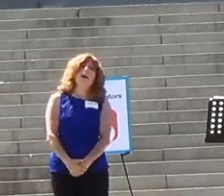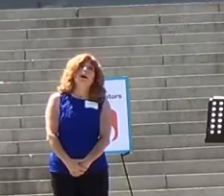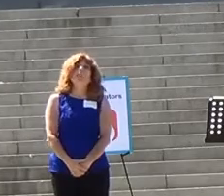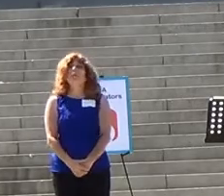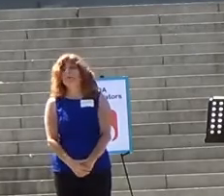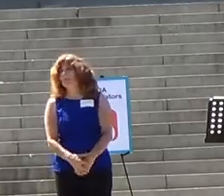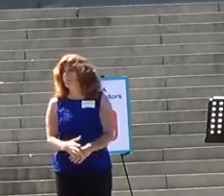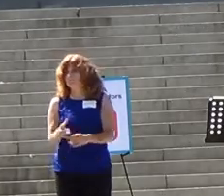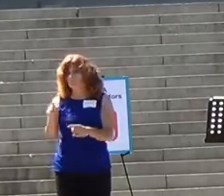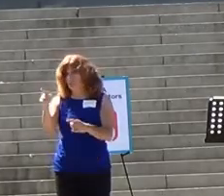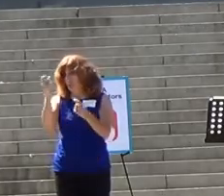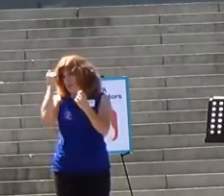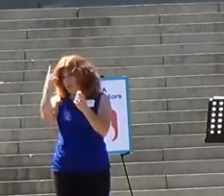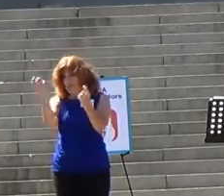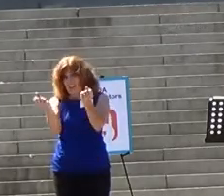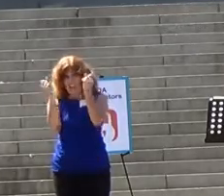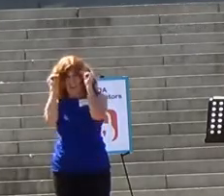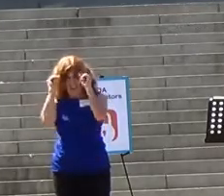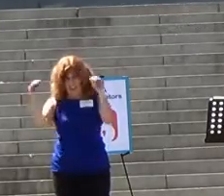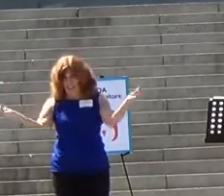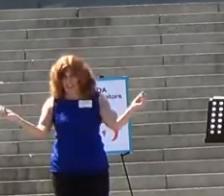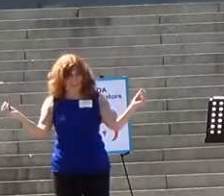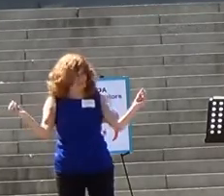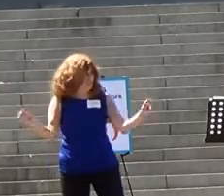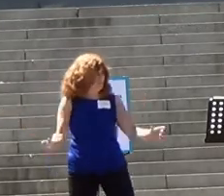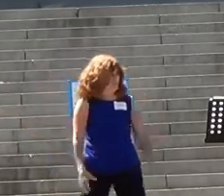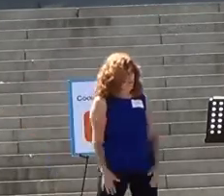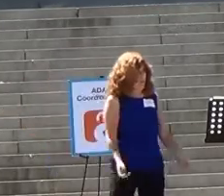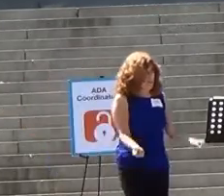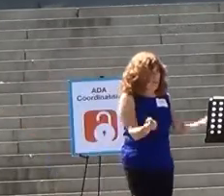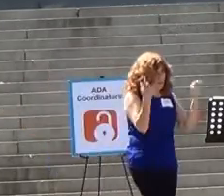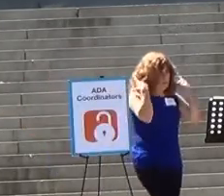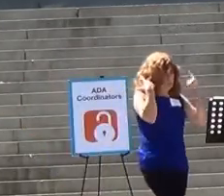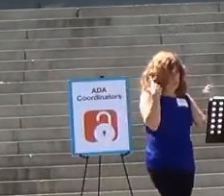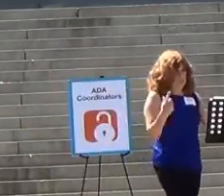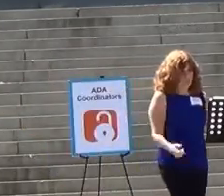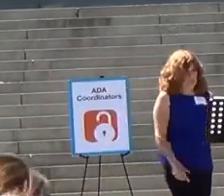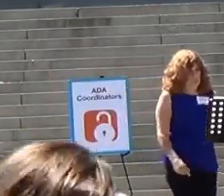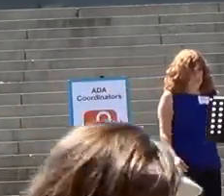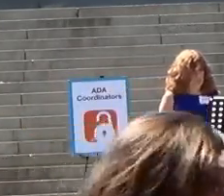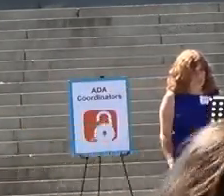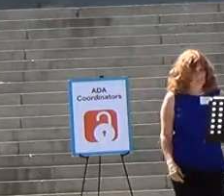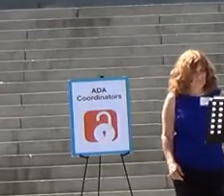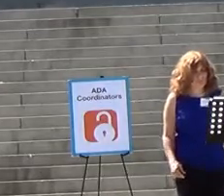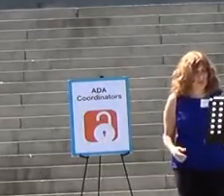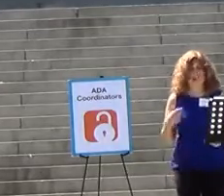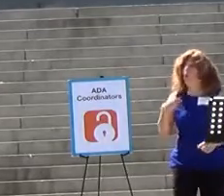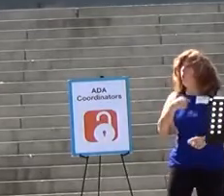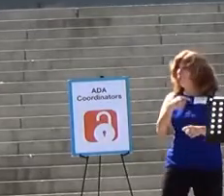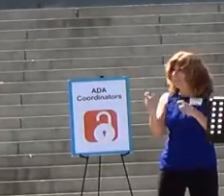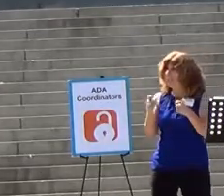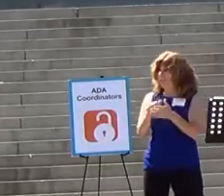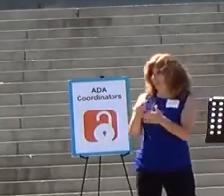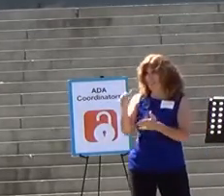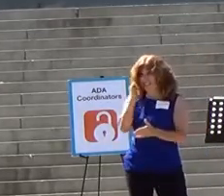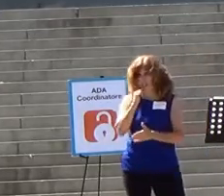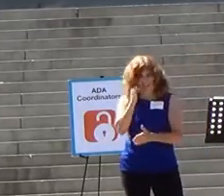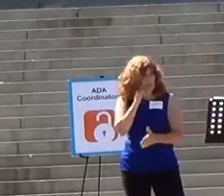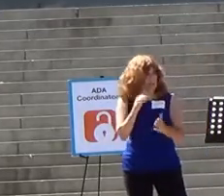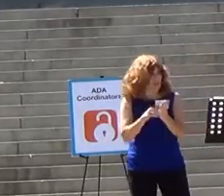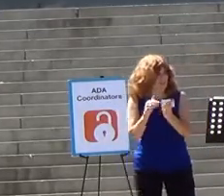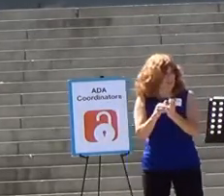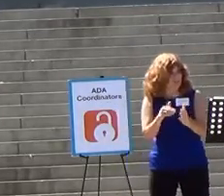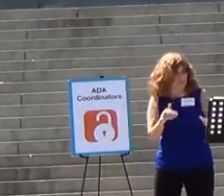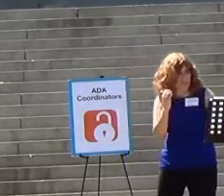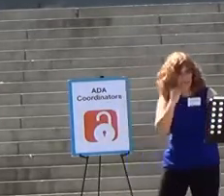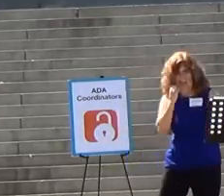you can understand. All you'll see is a moving mouth and understand nothing, which is what we deal with every day.